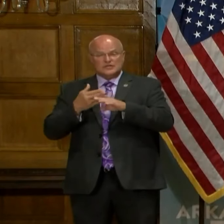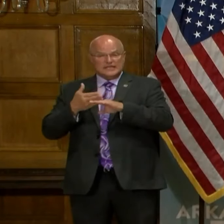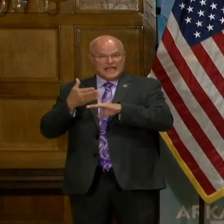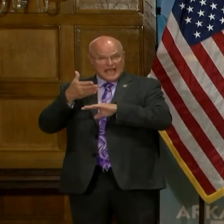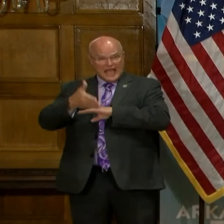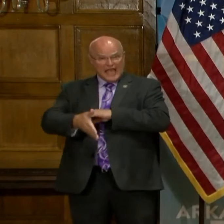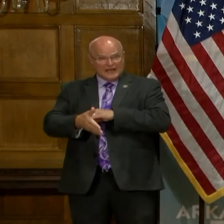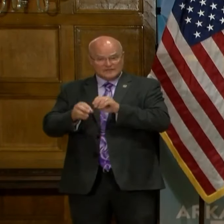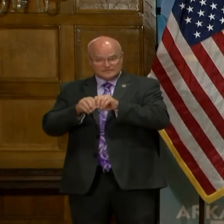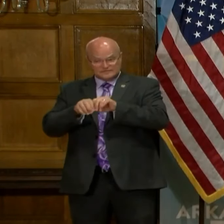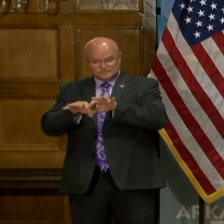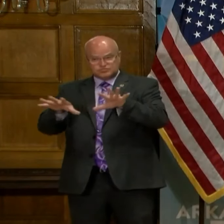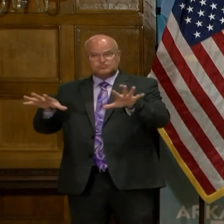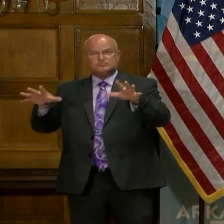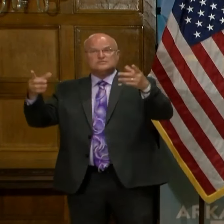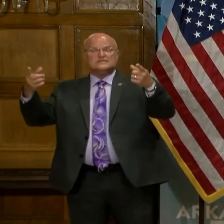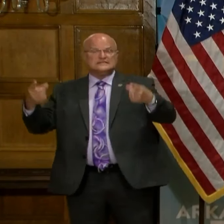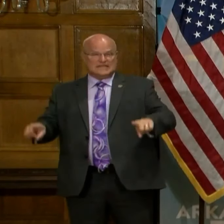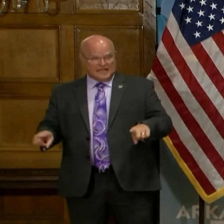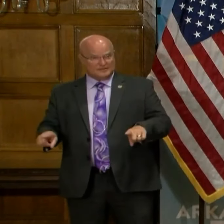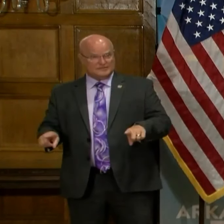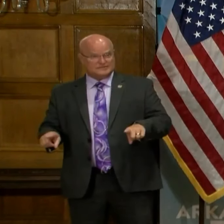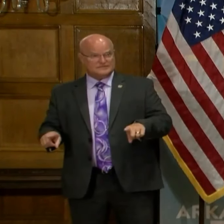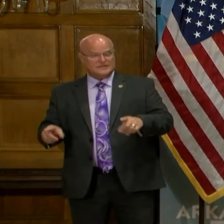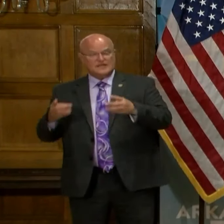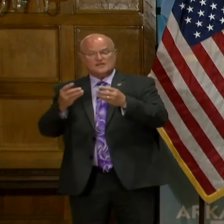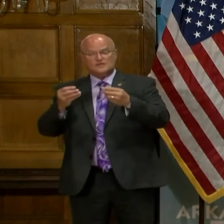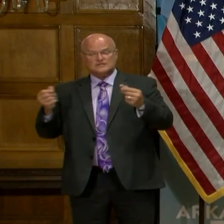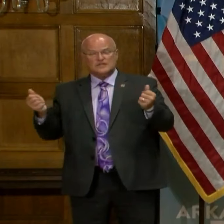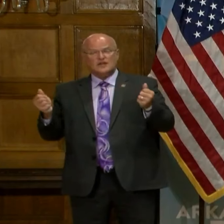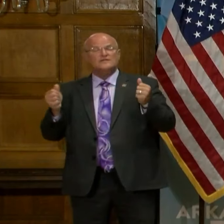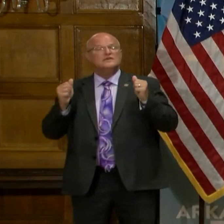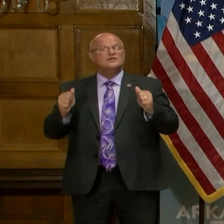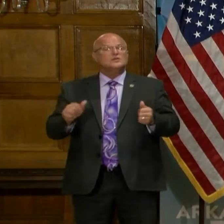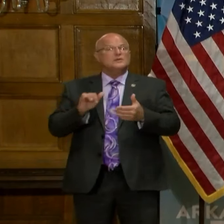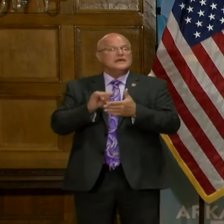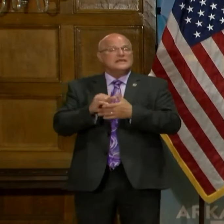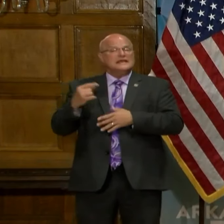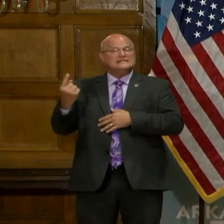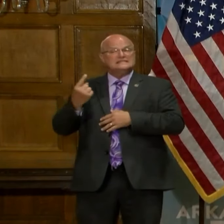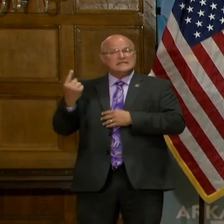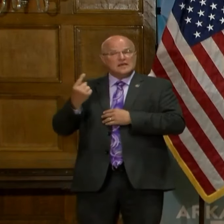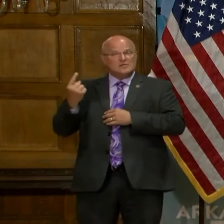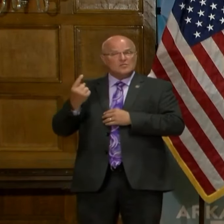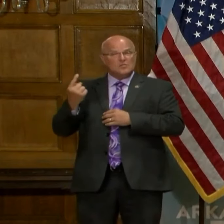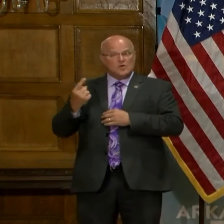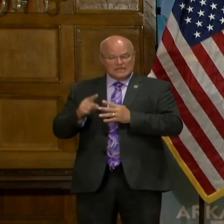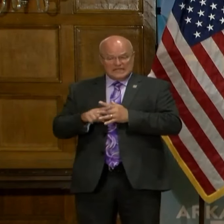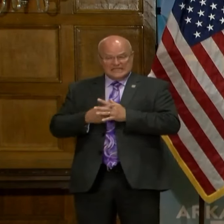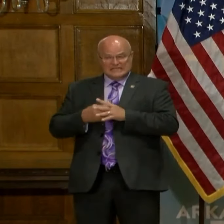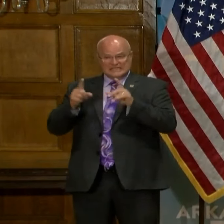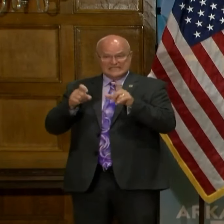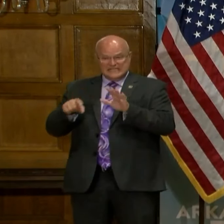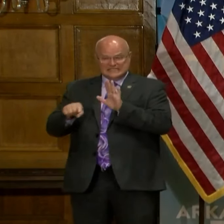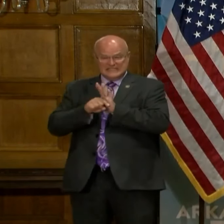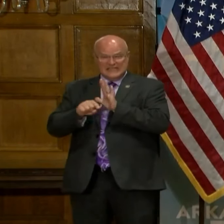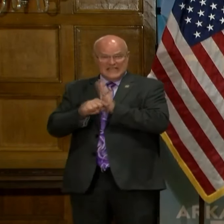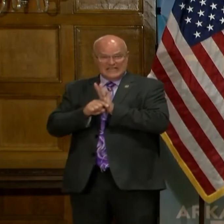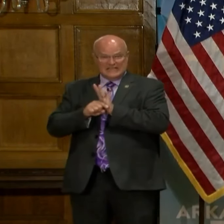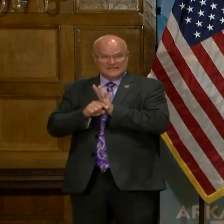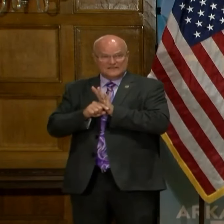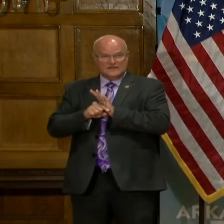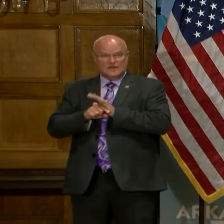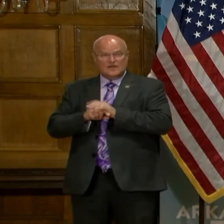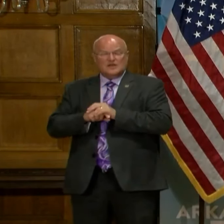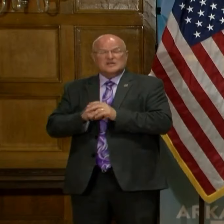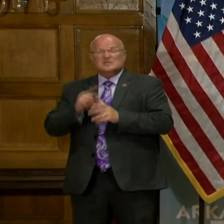after the outbreak has resolved, it could be that there was someone who initially tested negative